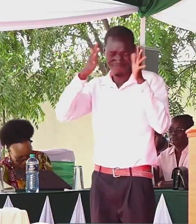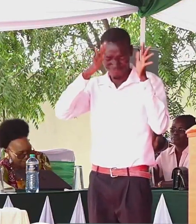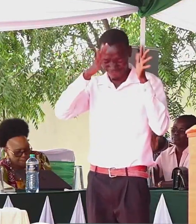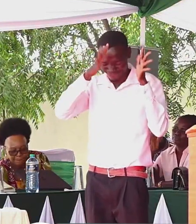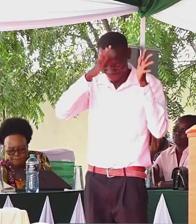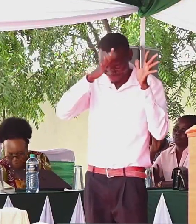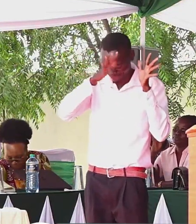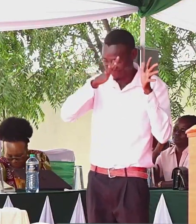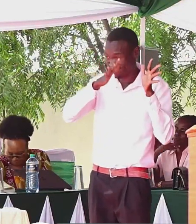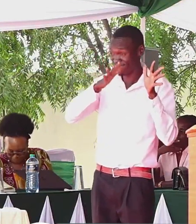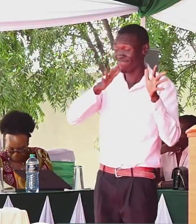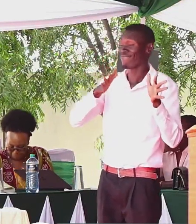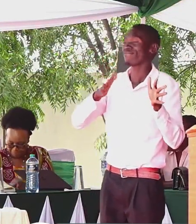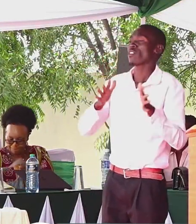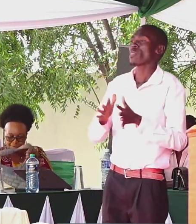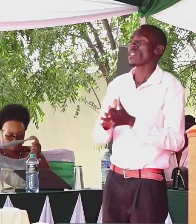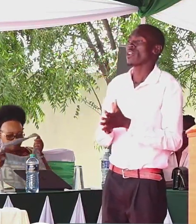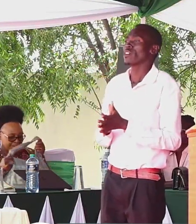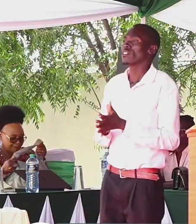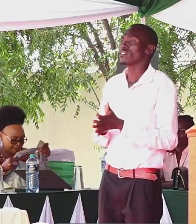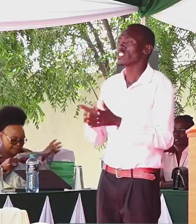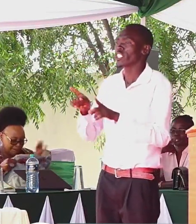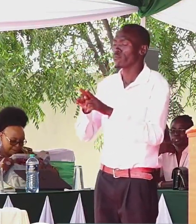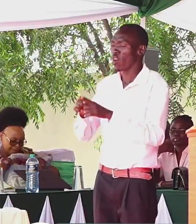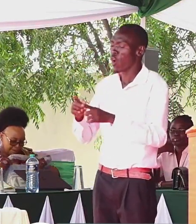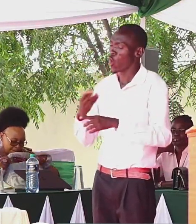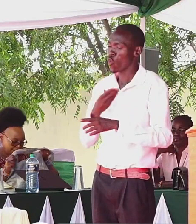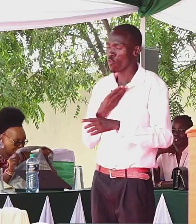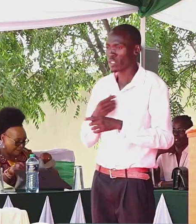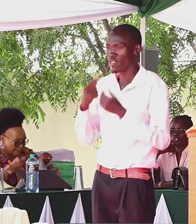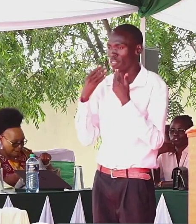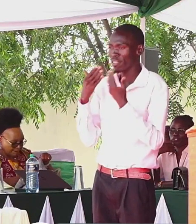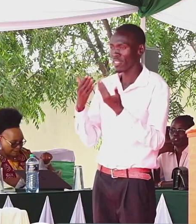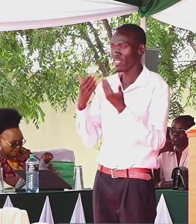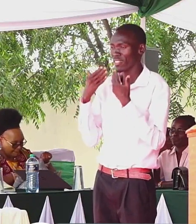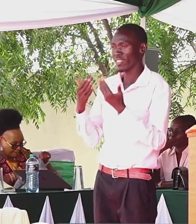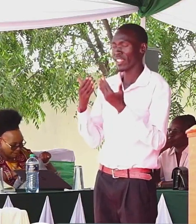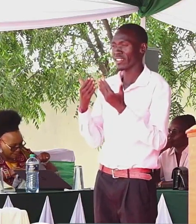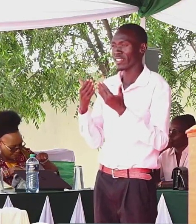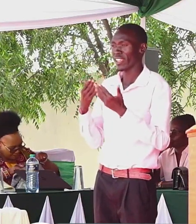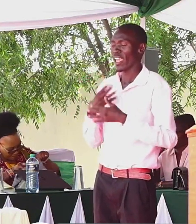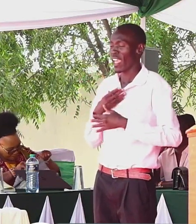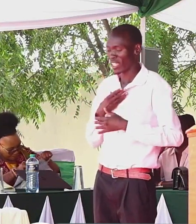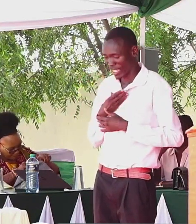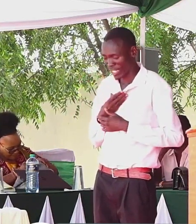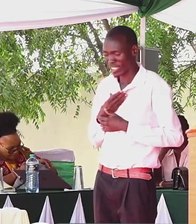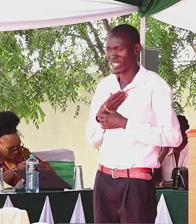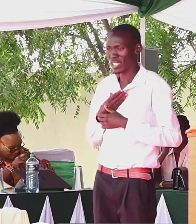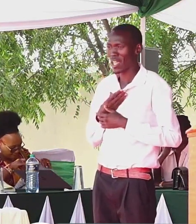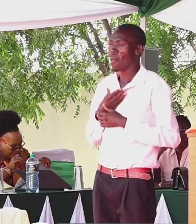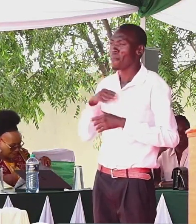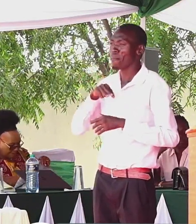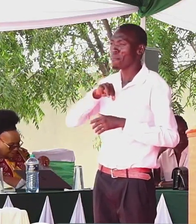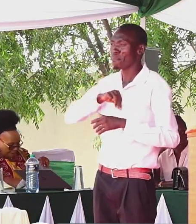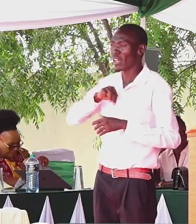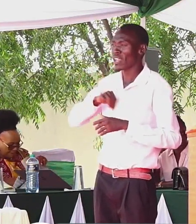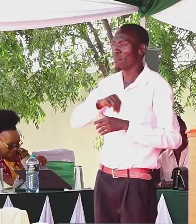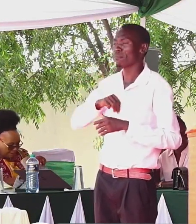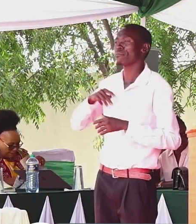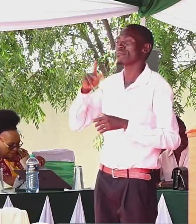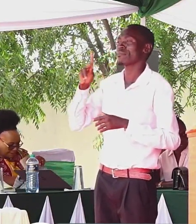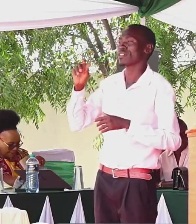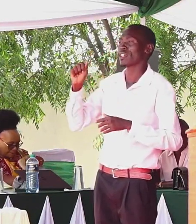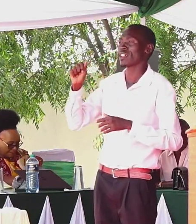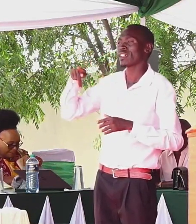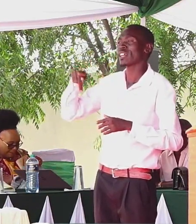applause? And also we would wish to thank Her Excellency, Madam Kachapin, who is a very good friend of